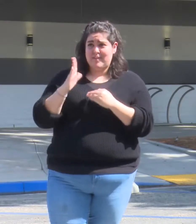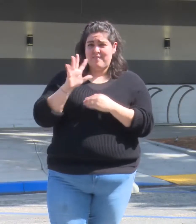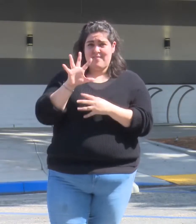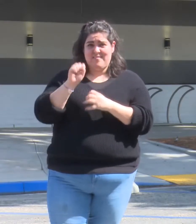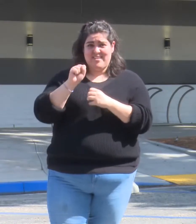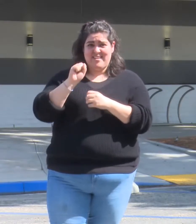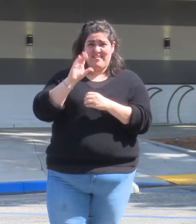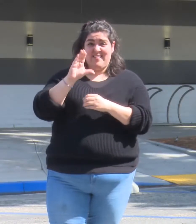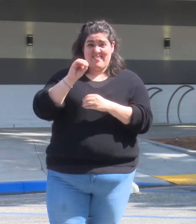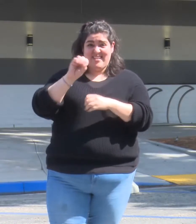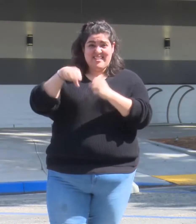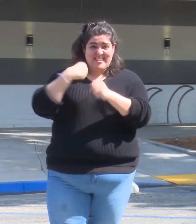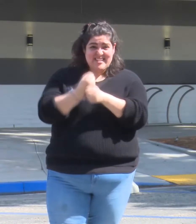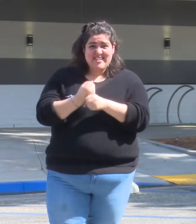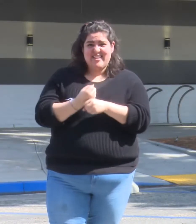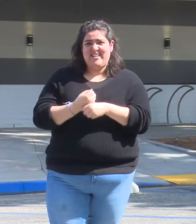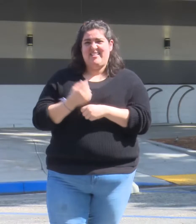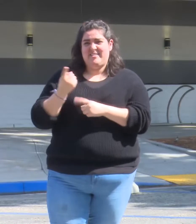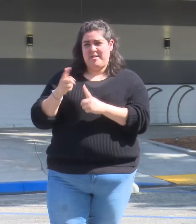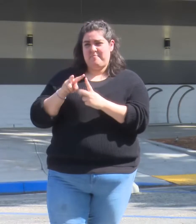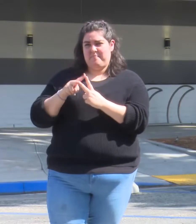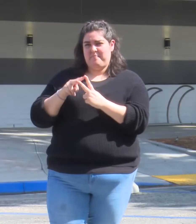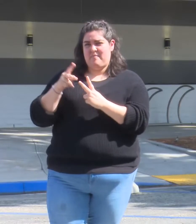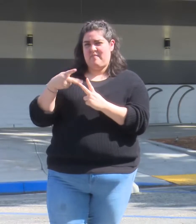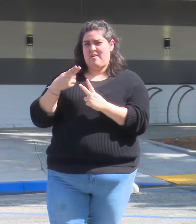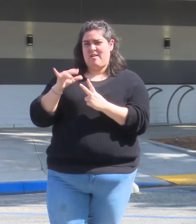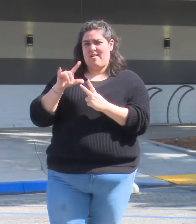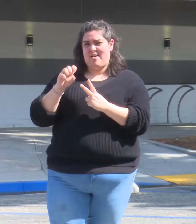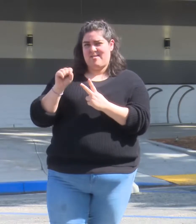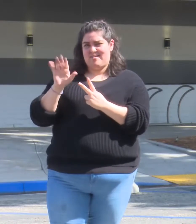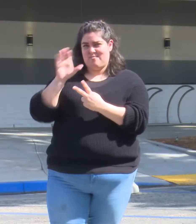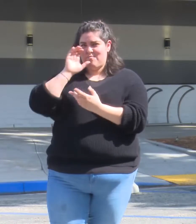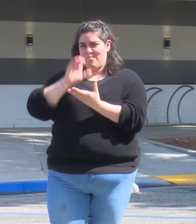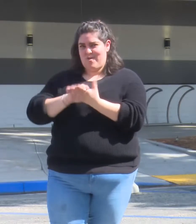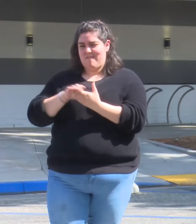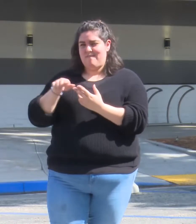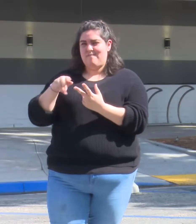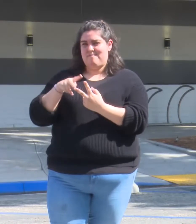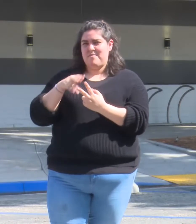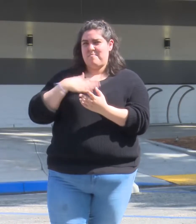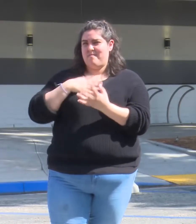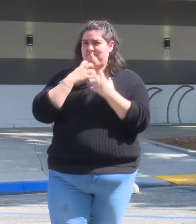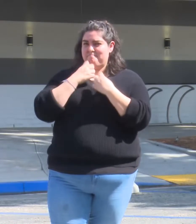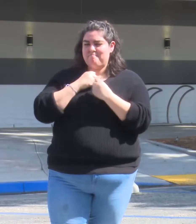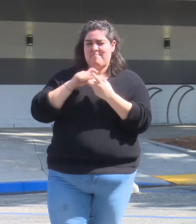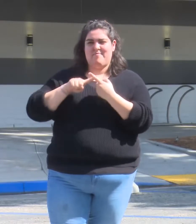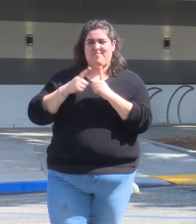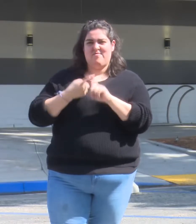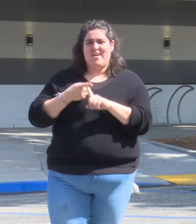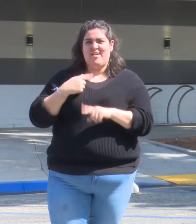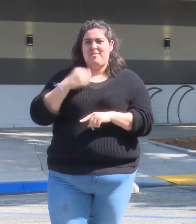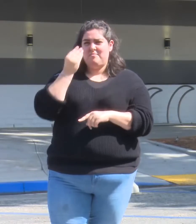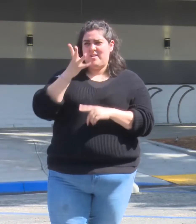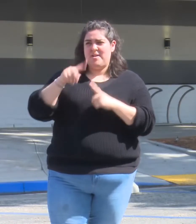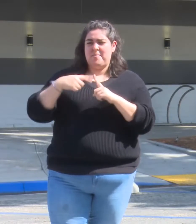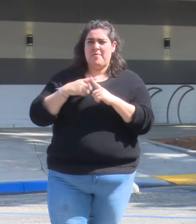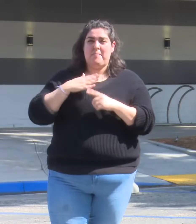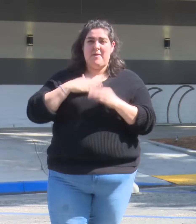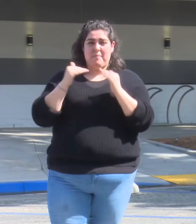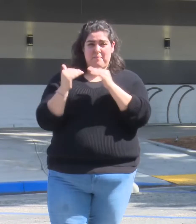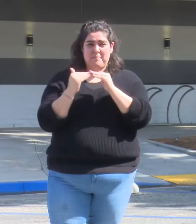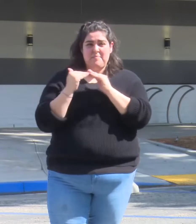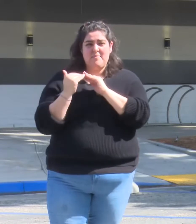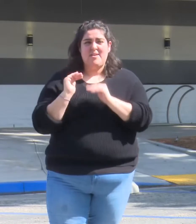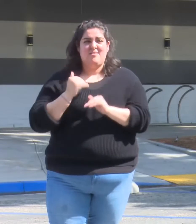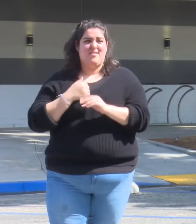Phyllis are my dear friends. I get to tell you about some of the peers and wonderful friends that we have, that all